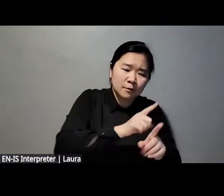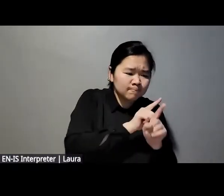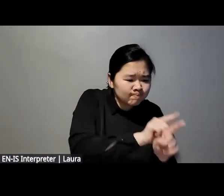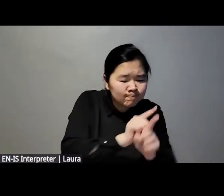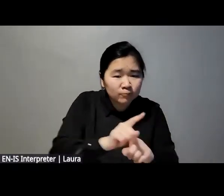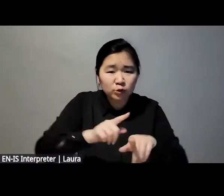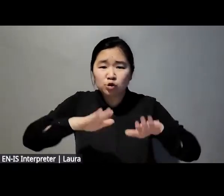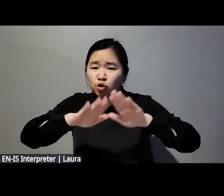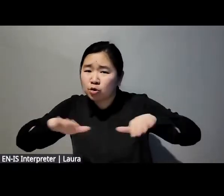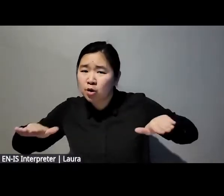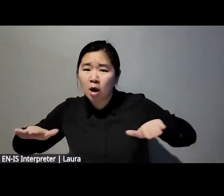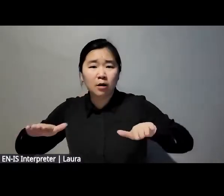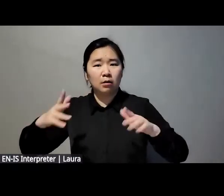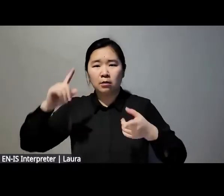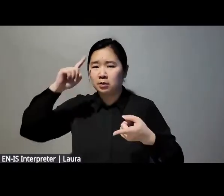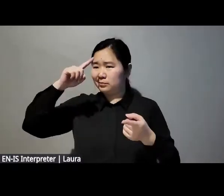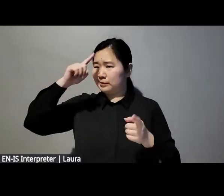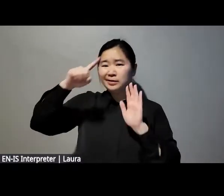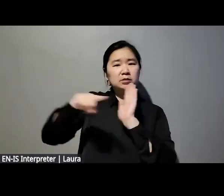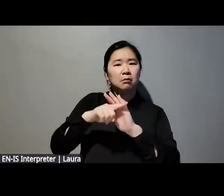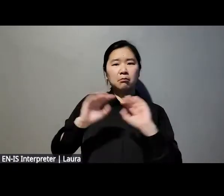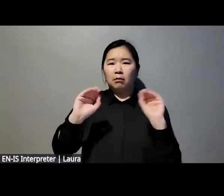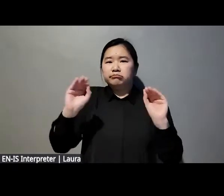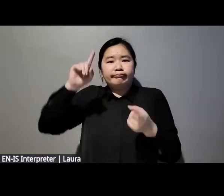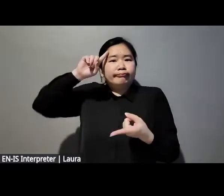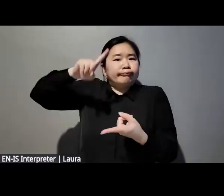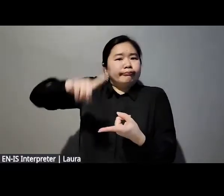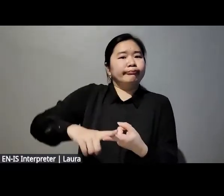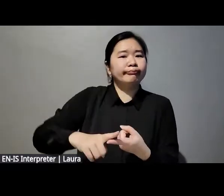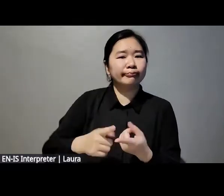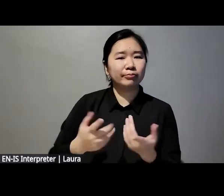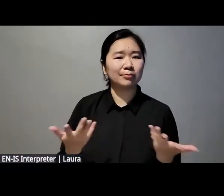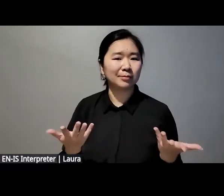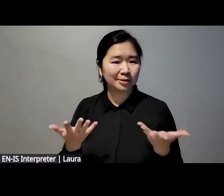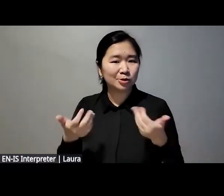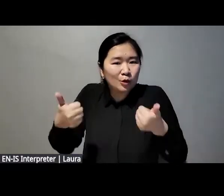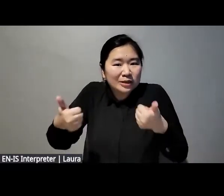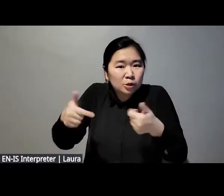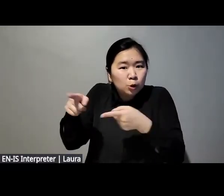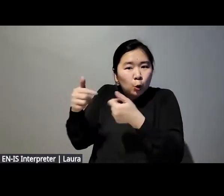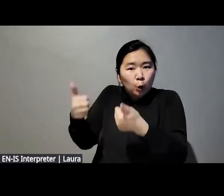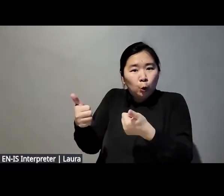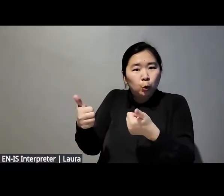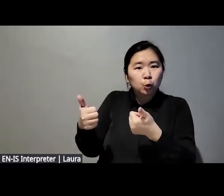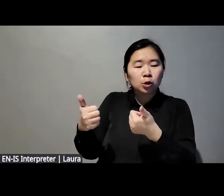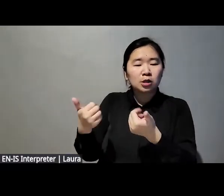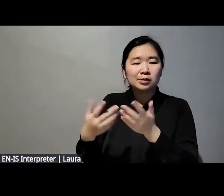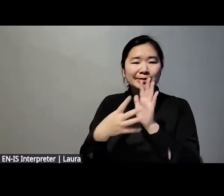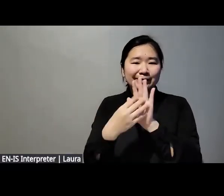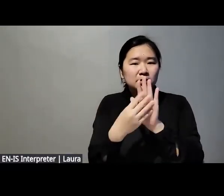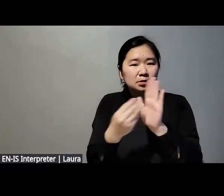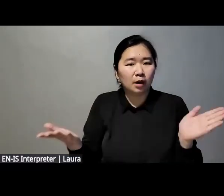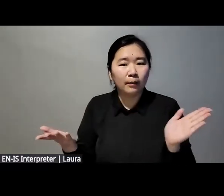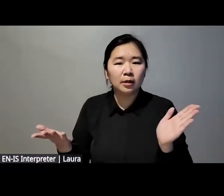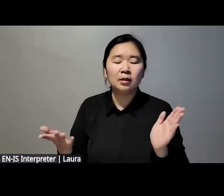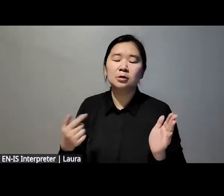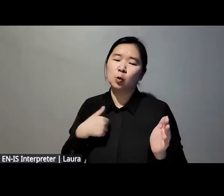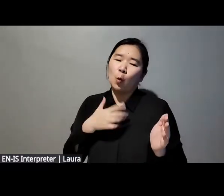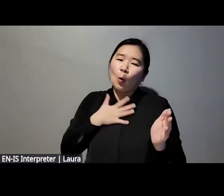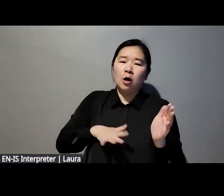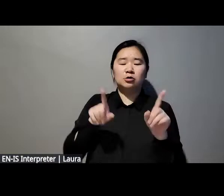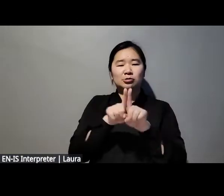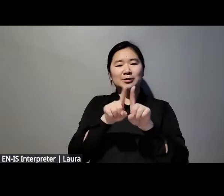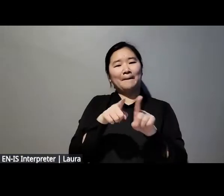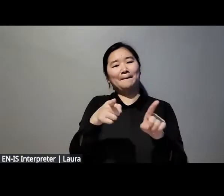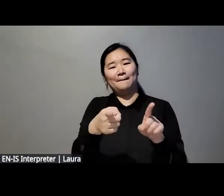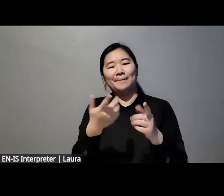disability laws and policies are enforced. Even though more study is needed into effective ways to uphold laws that can sanction